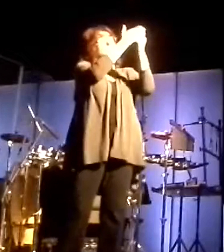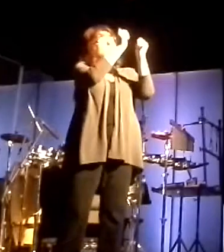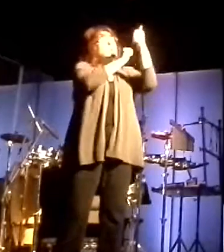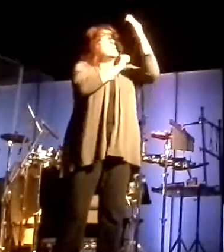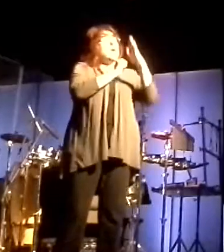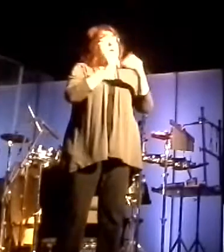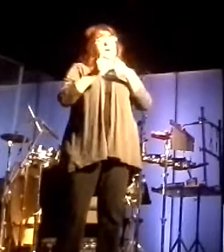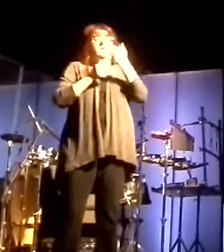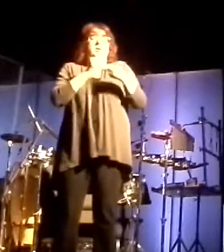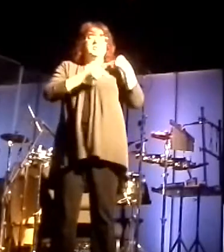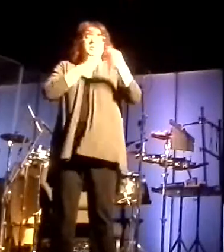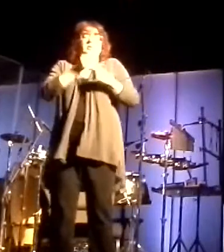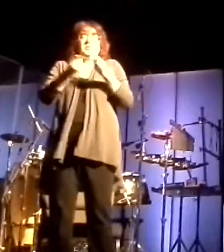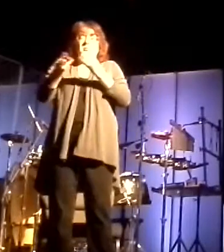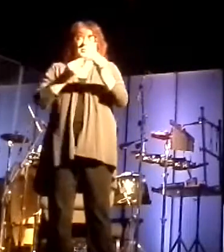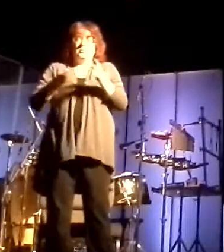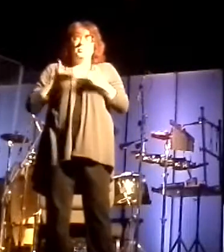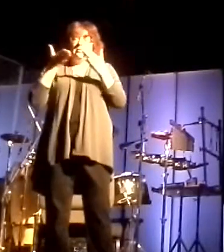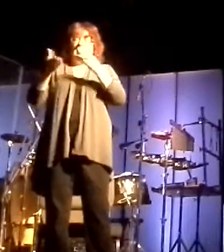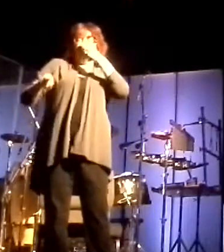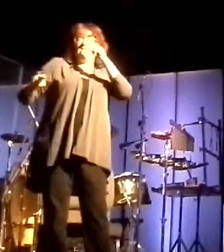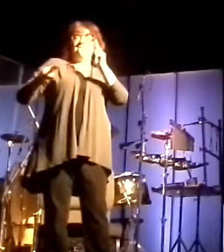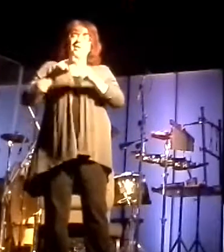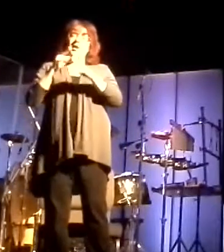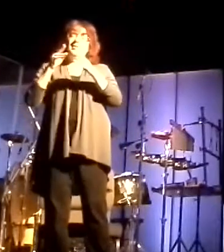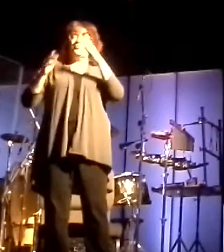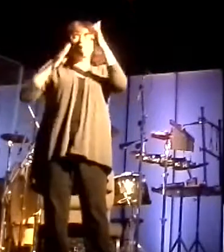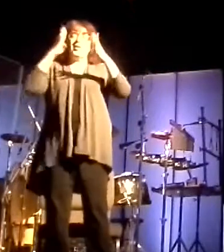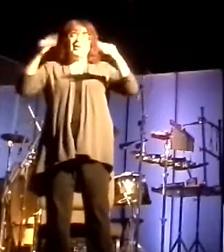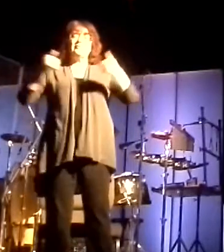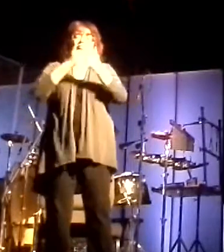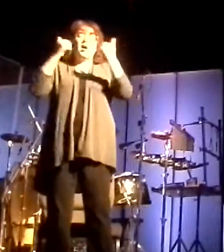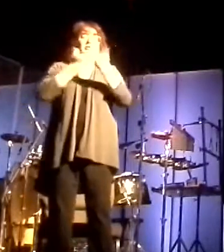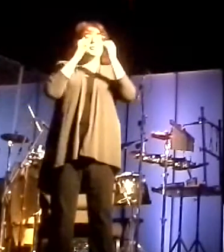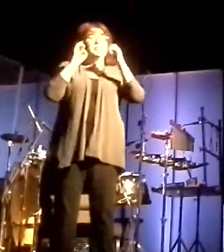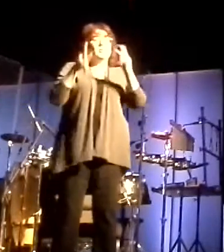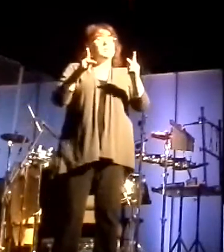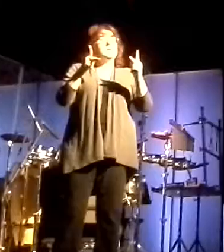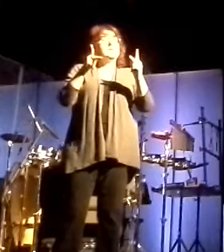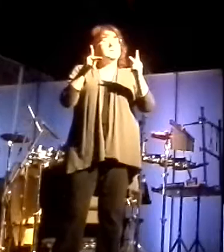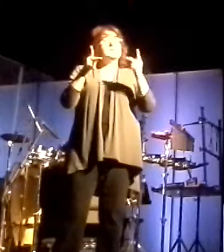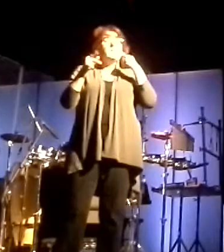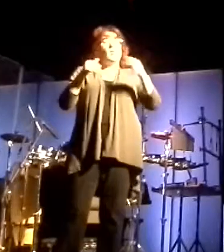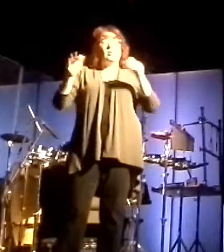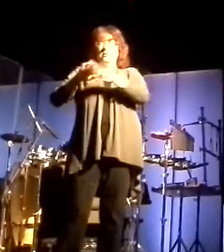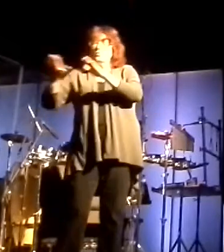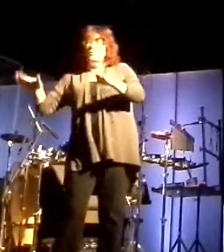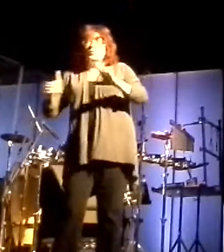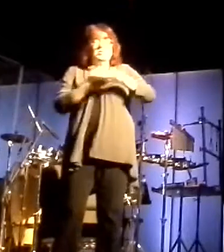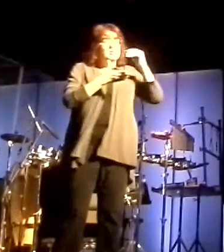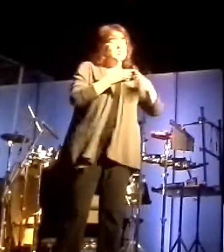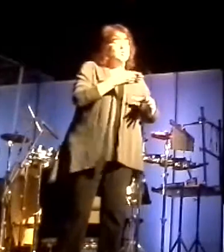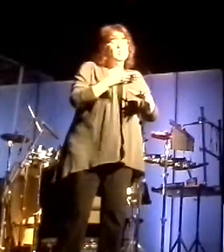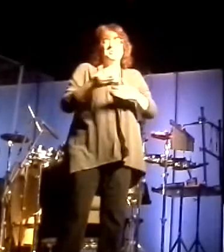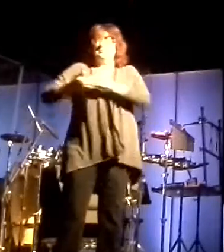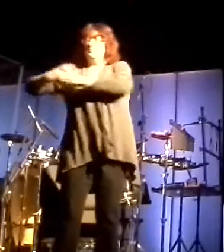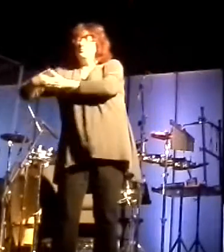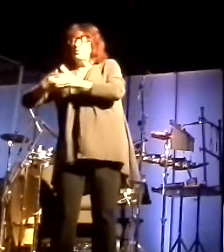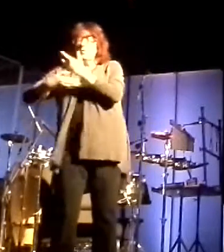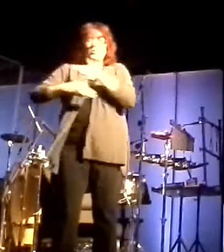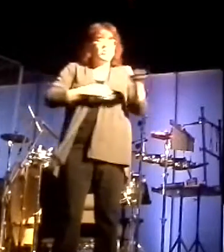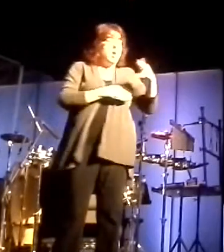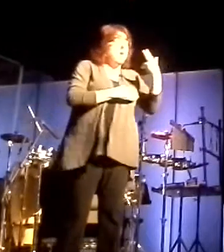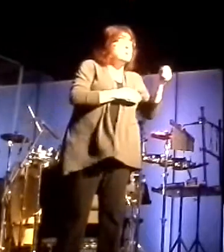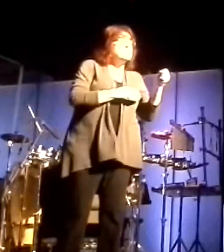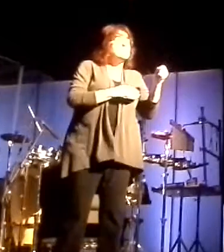Our next generation ministries provide fun, creative, and challenging opportunities for children and students from nursery through